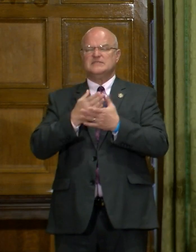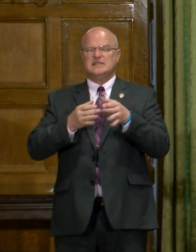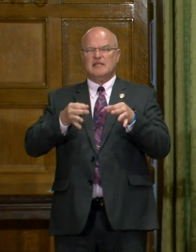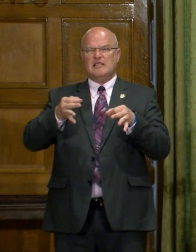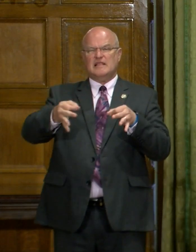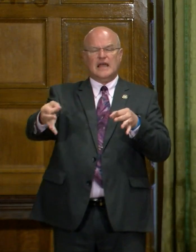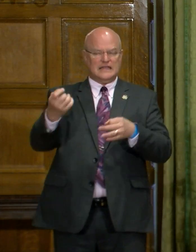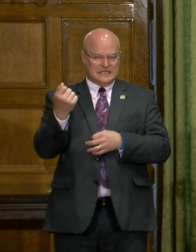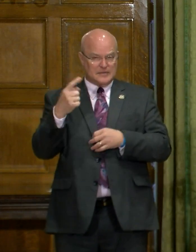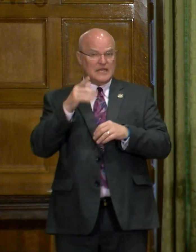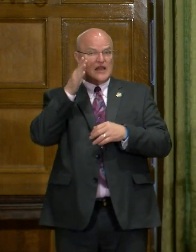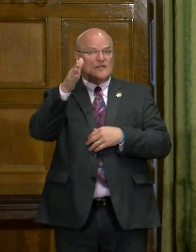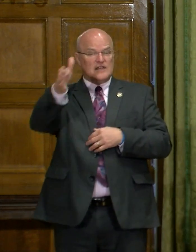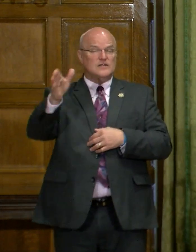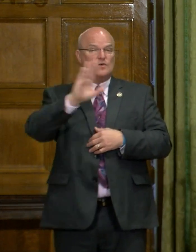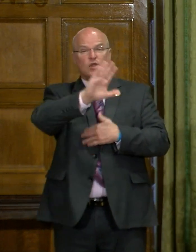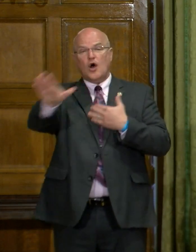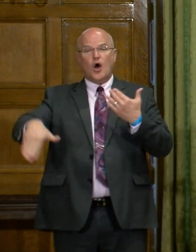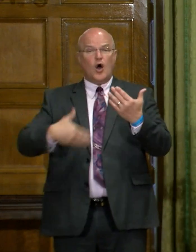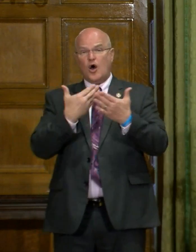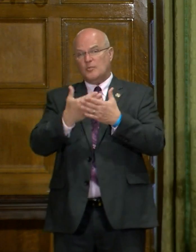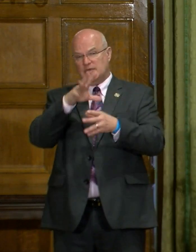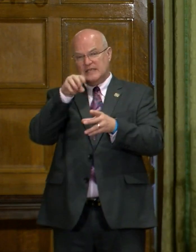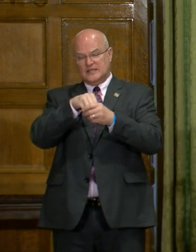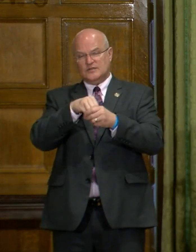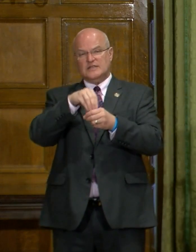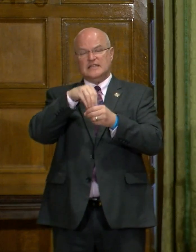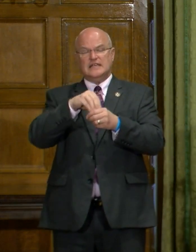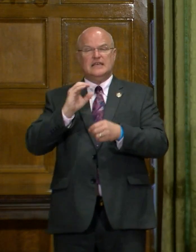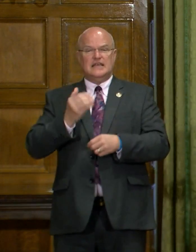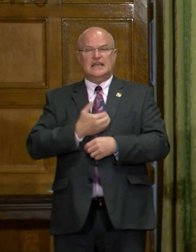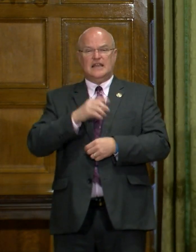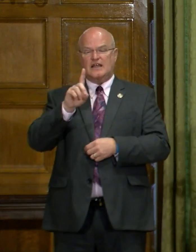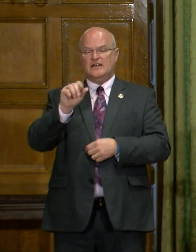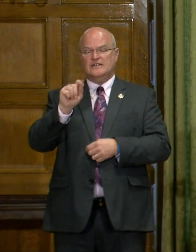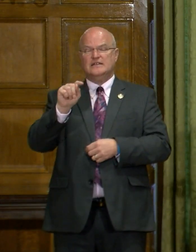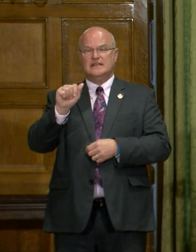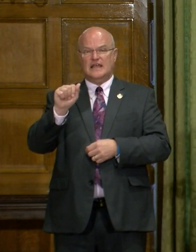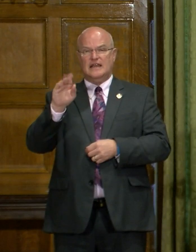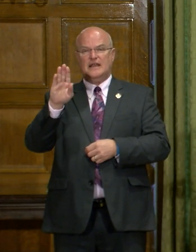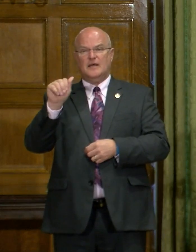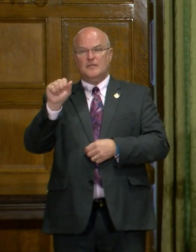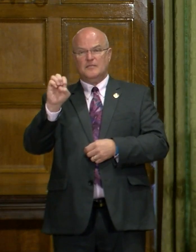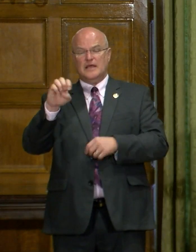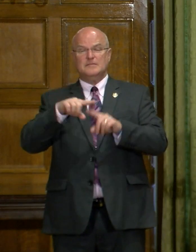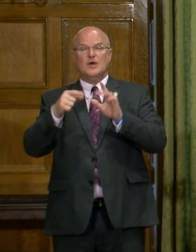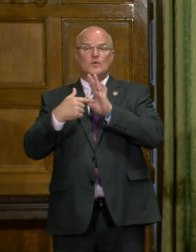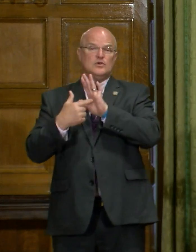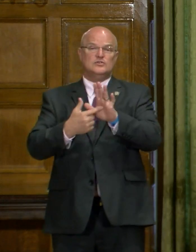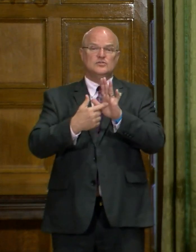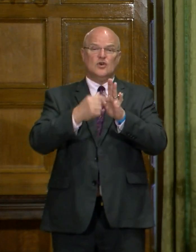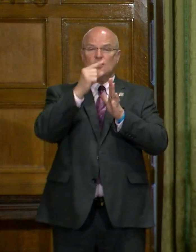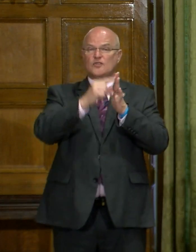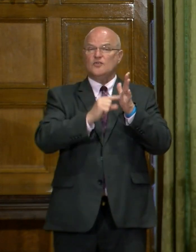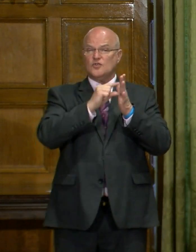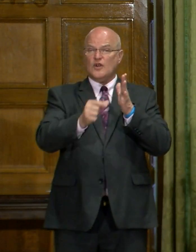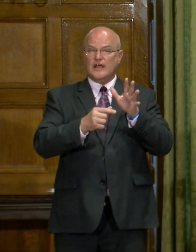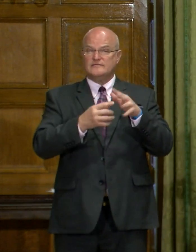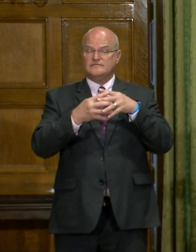delay. Eventually they will all be included in our database, but when we show the graph, we'll go